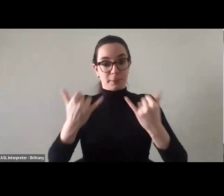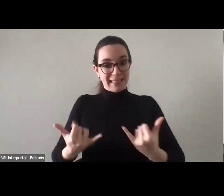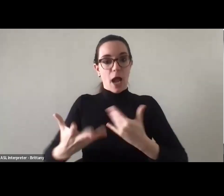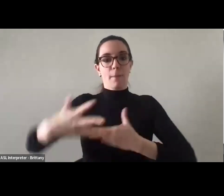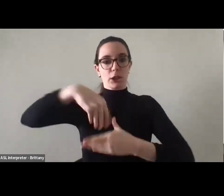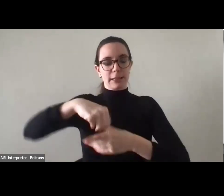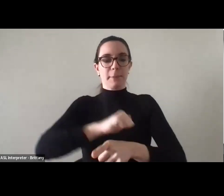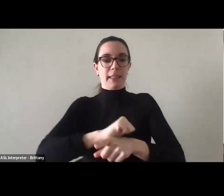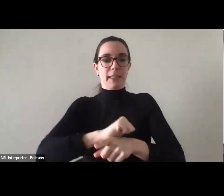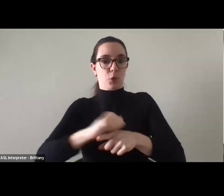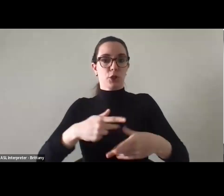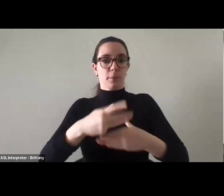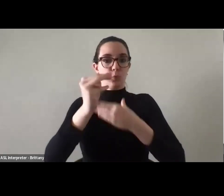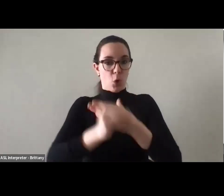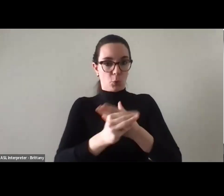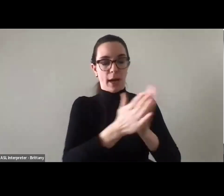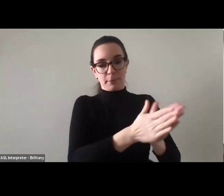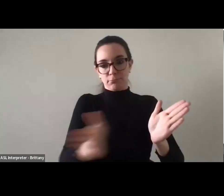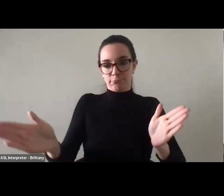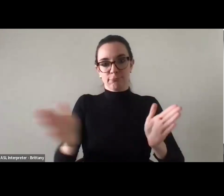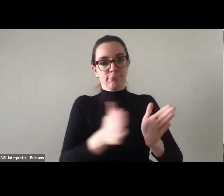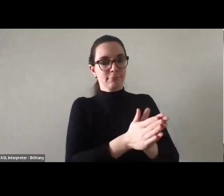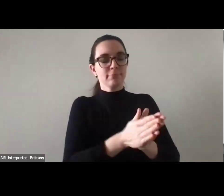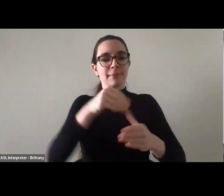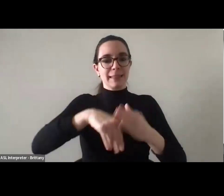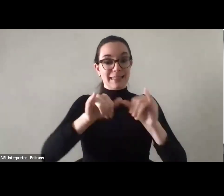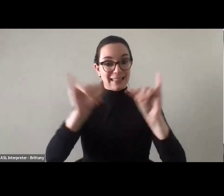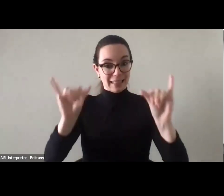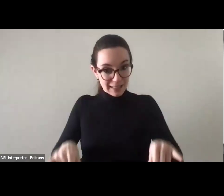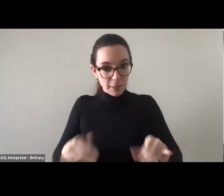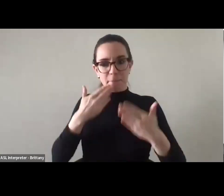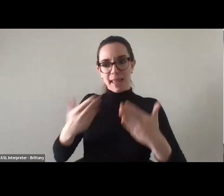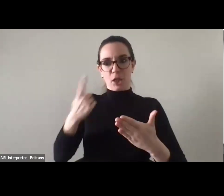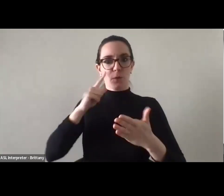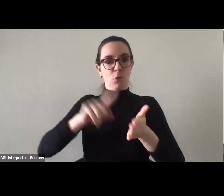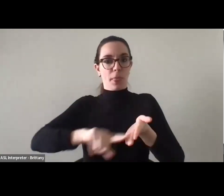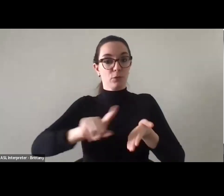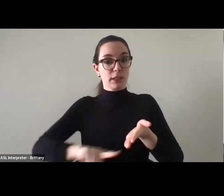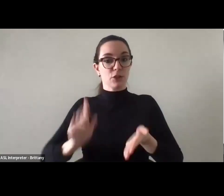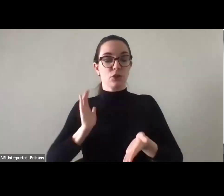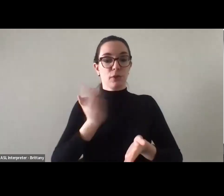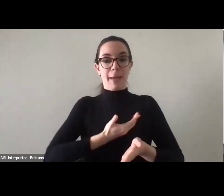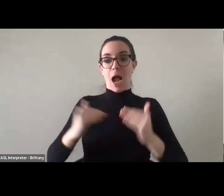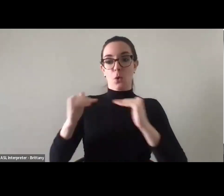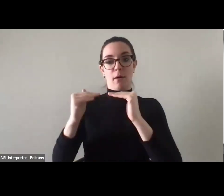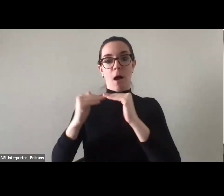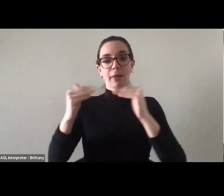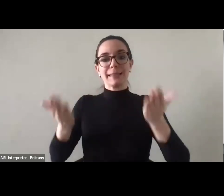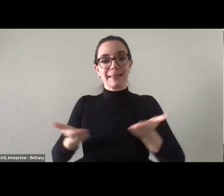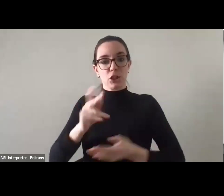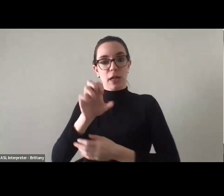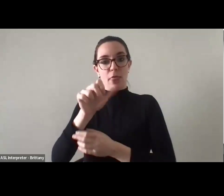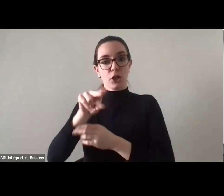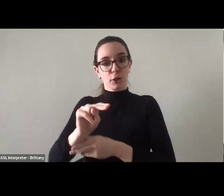programs across registered apprenticeship system. And thanks for the data from our colleagues here from the Urban Institute and the